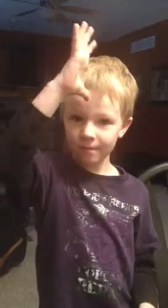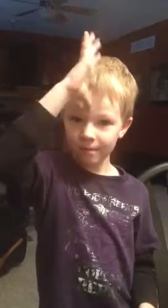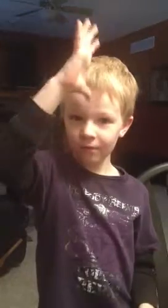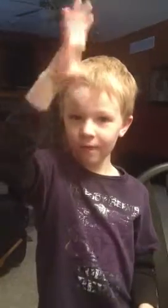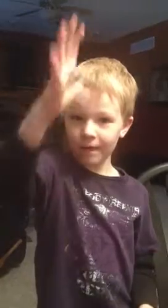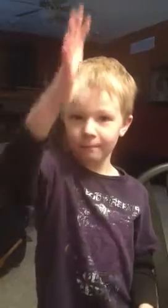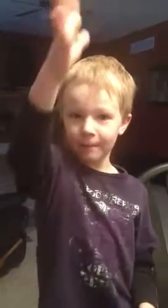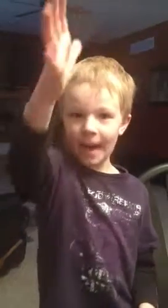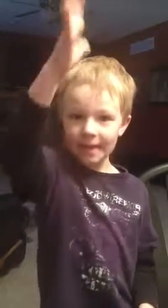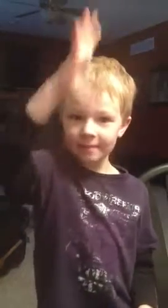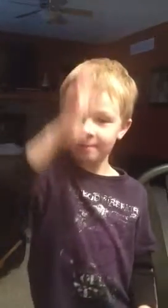Grandpa.